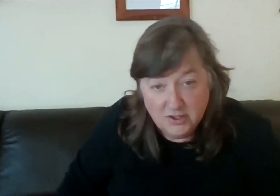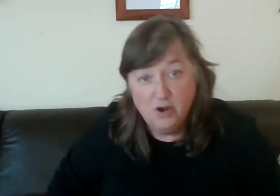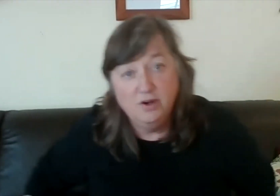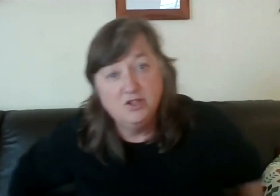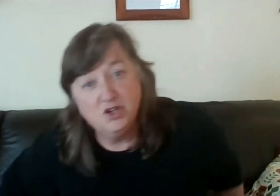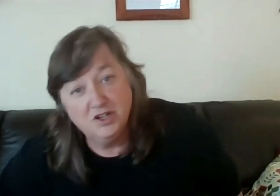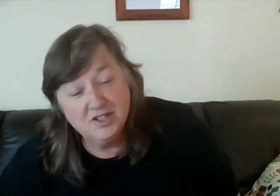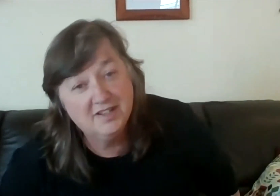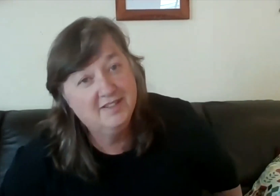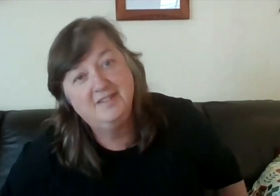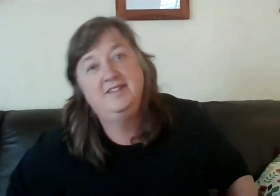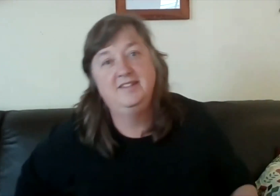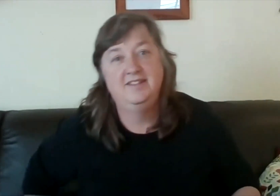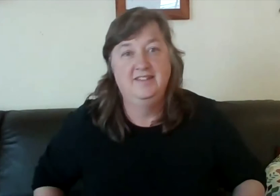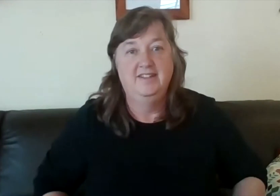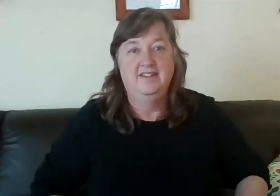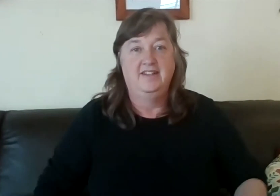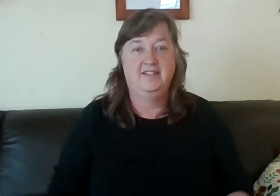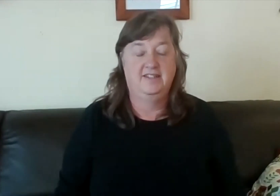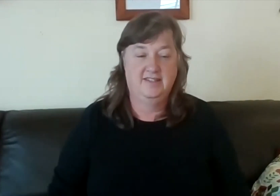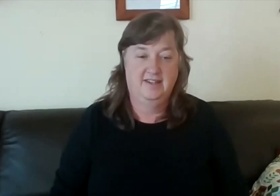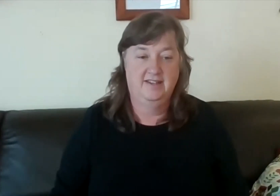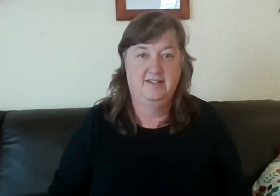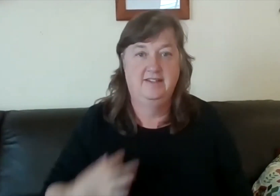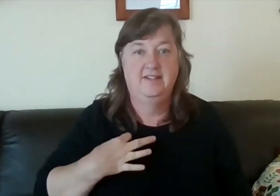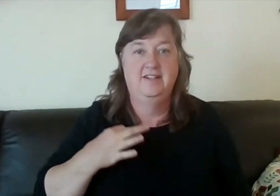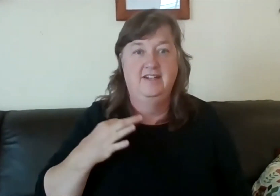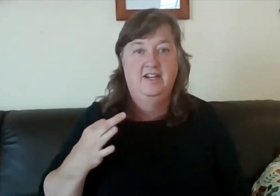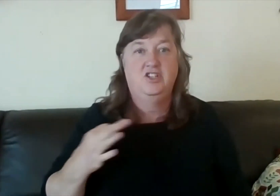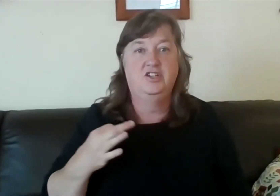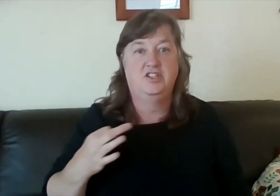So a shirt is a shirt.